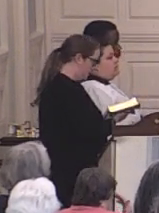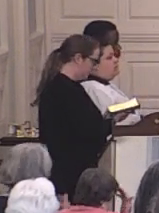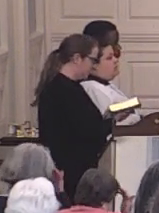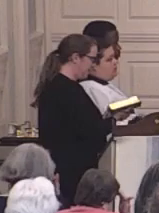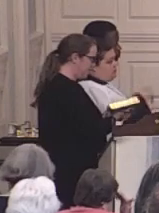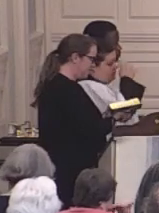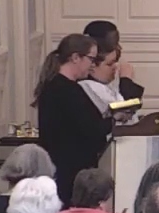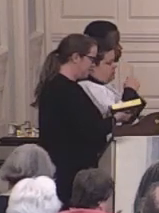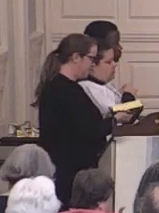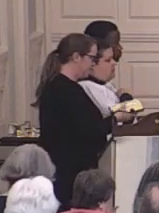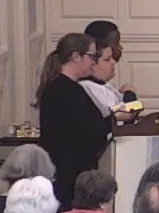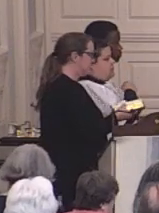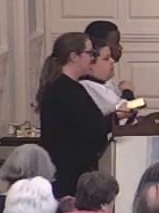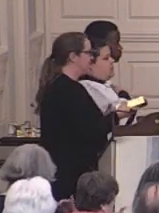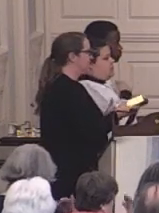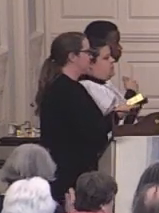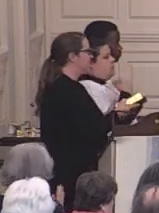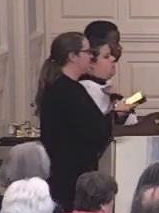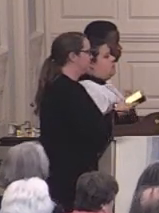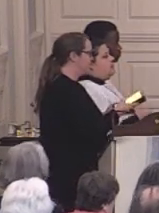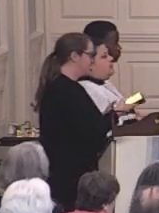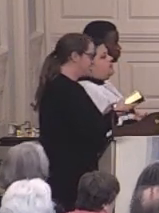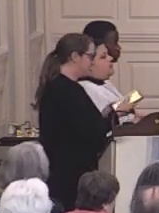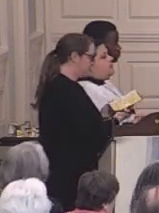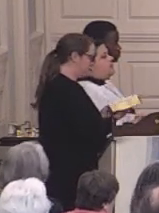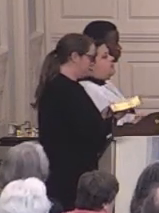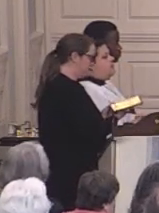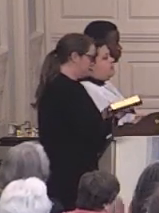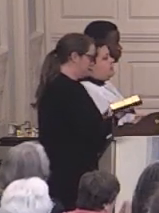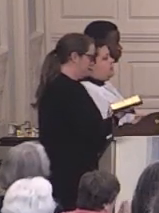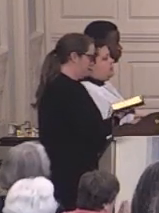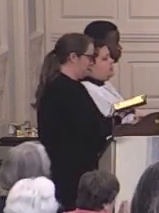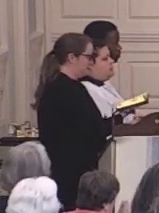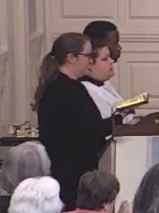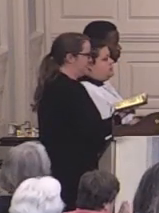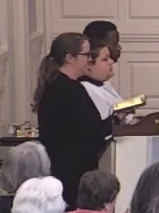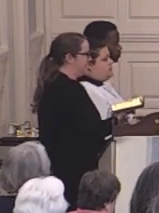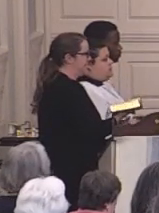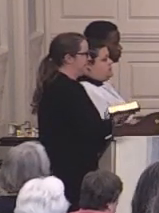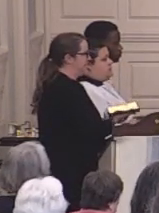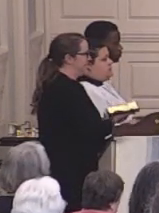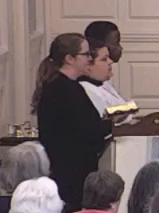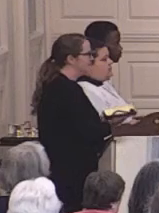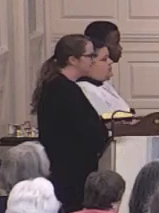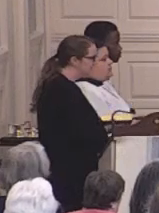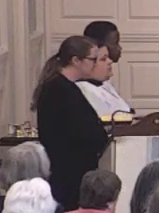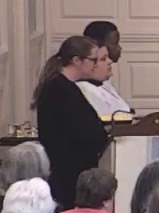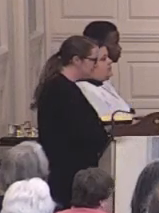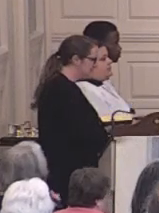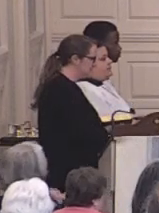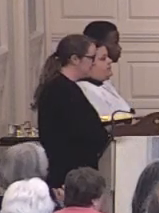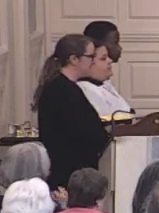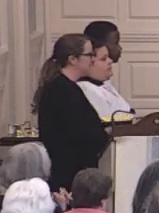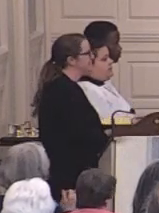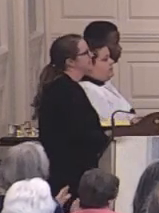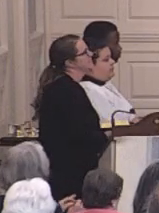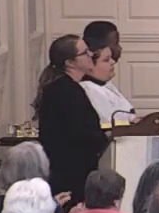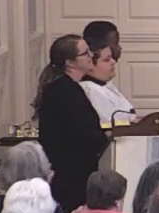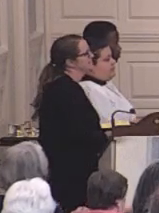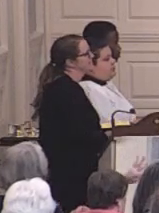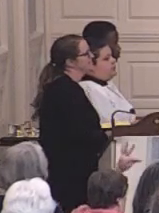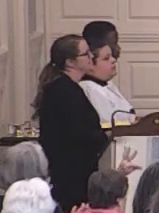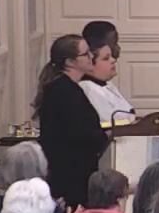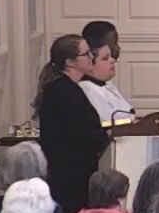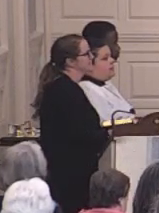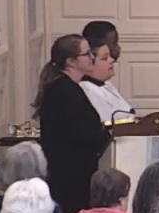In the name of the Father, and of the Son, and of the Holy Spirit. Amen. The Lord be with you. And with